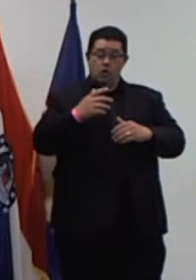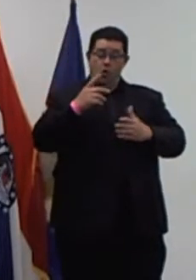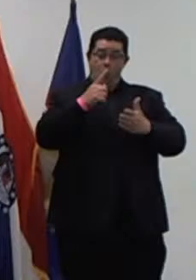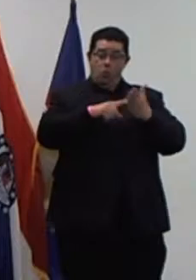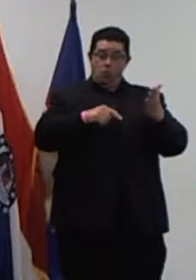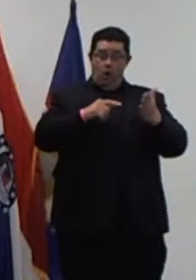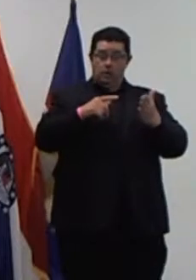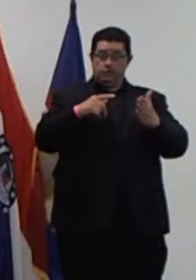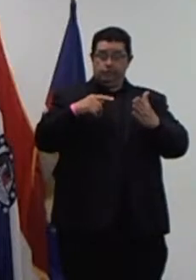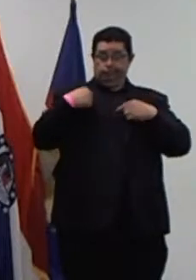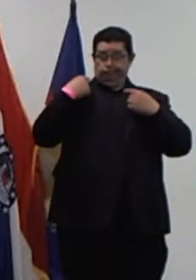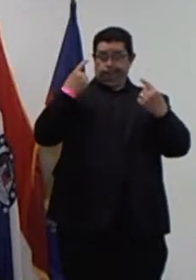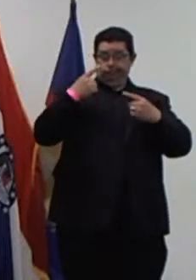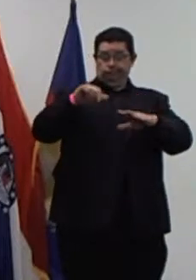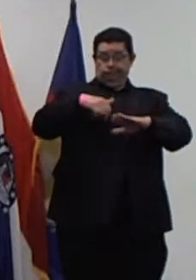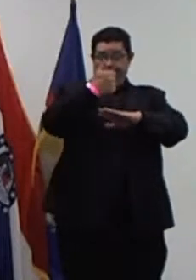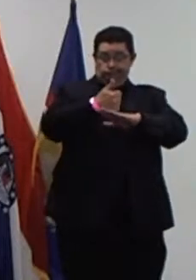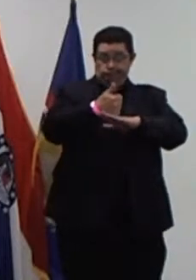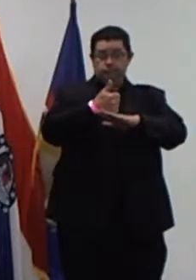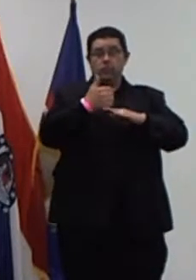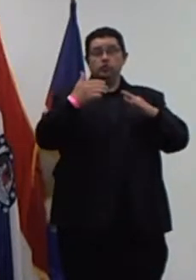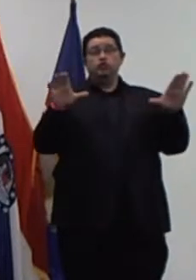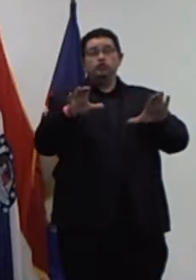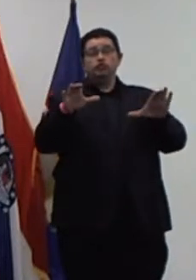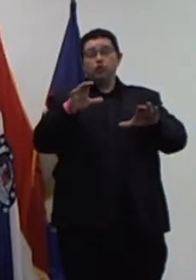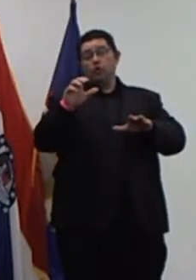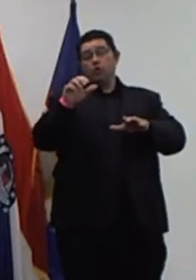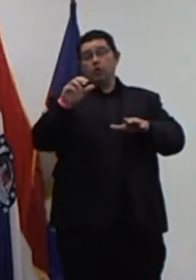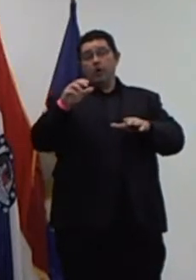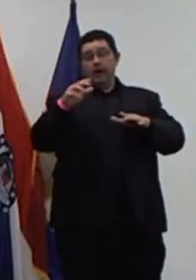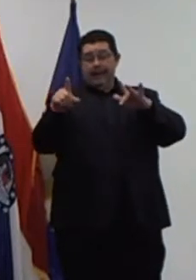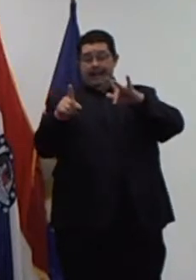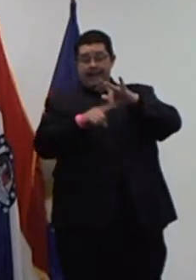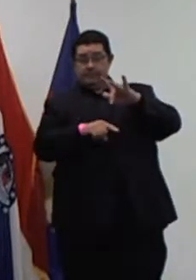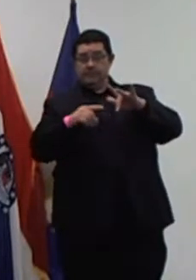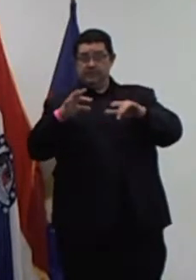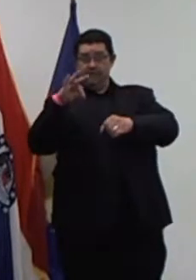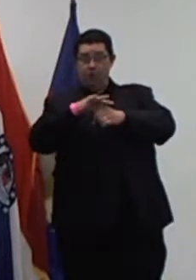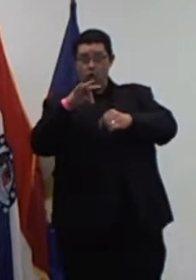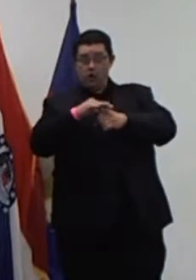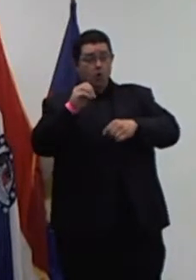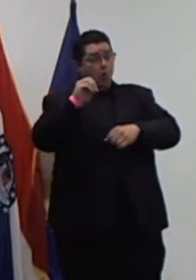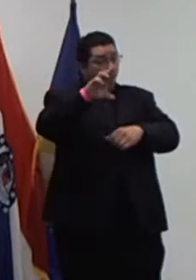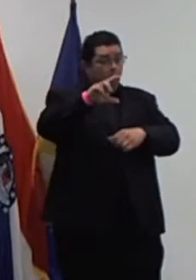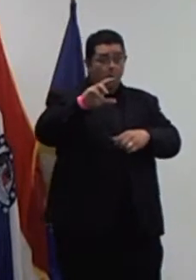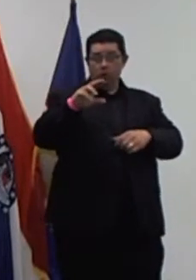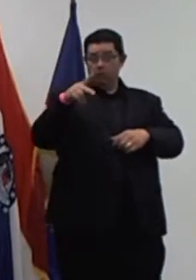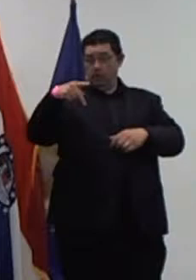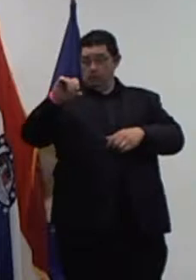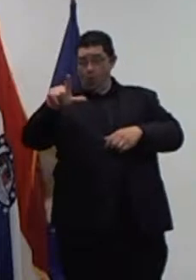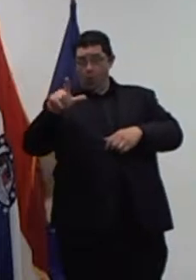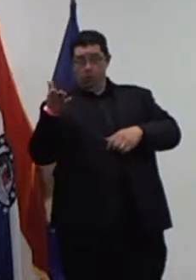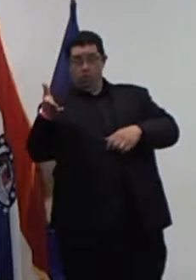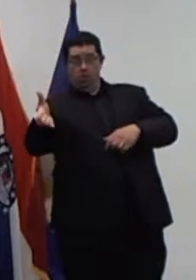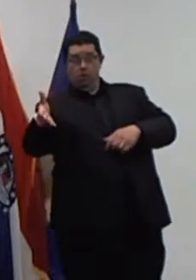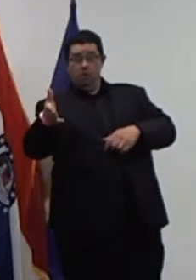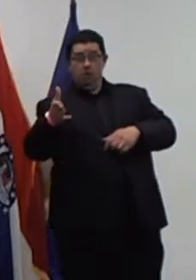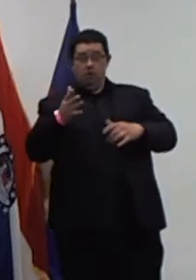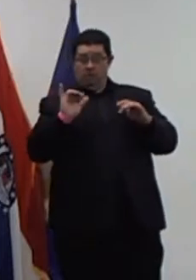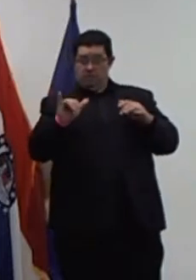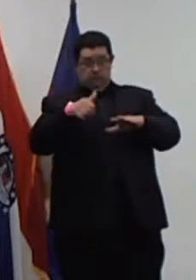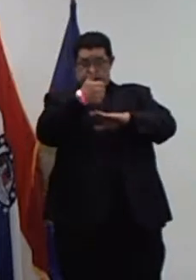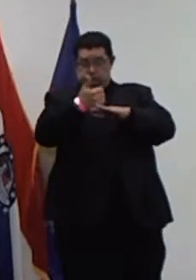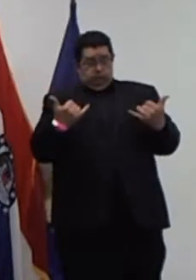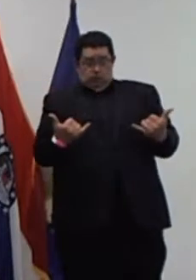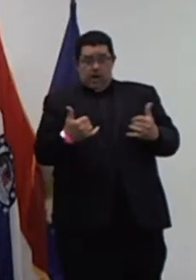in place to do absentee ballot, absentee voting, or to vote at the polls. That's still in place today. But I would never suggest,